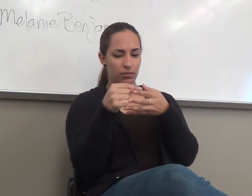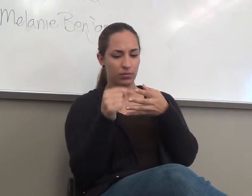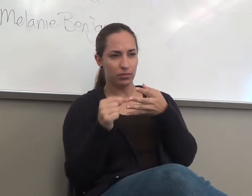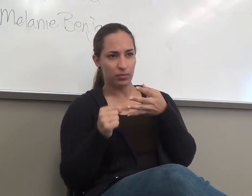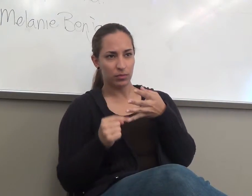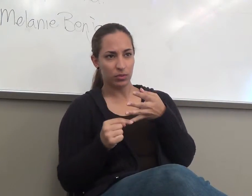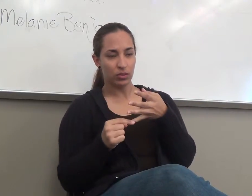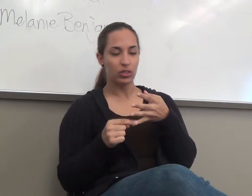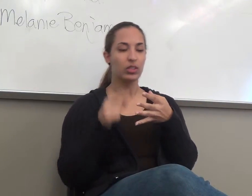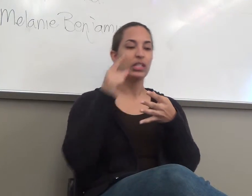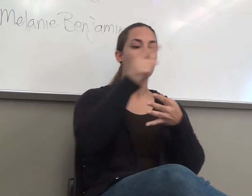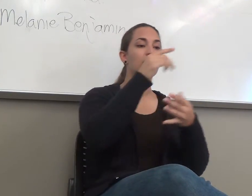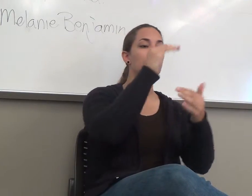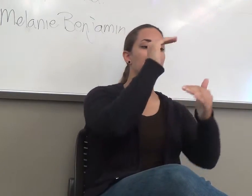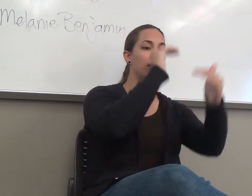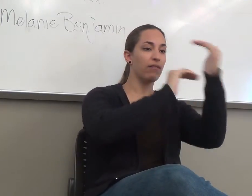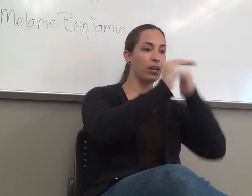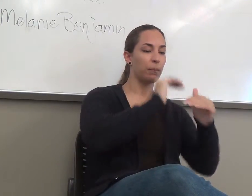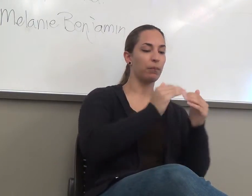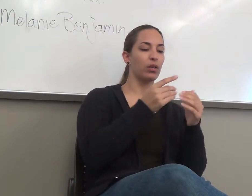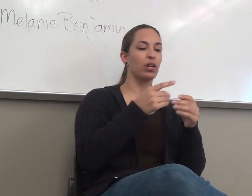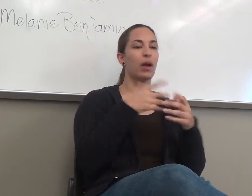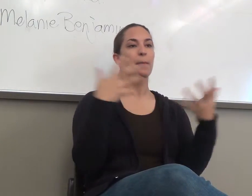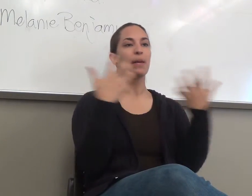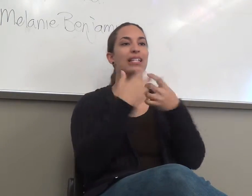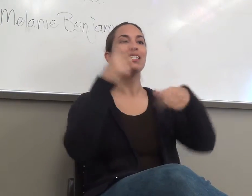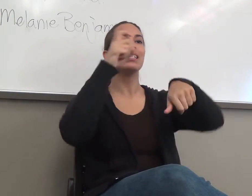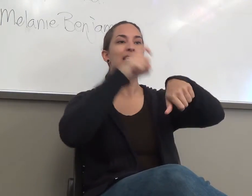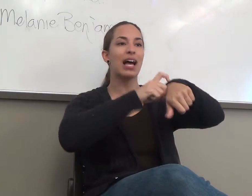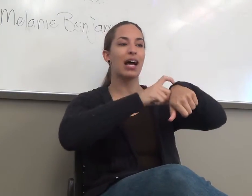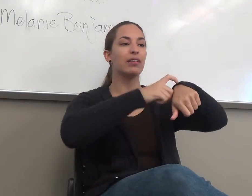order. Okay? What was your